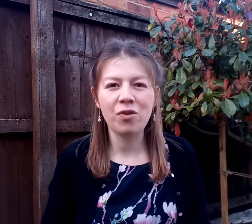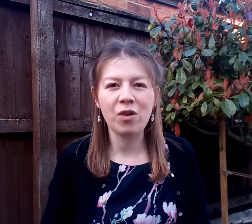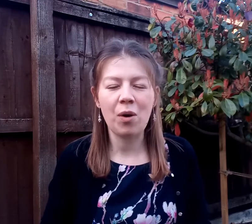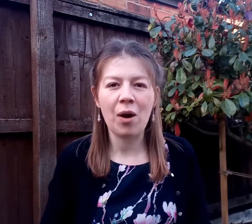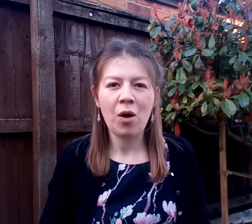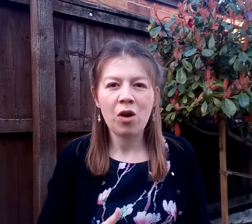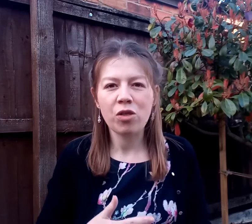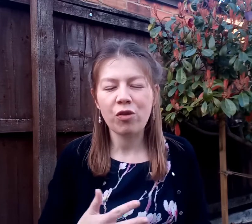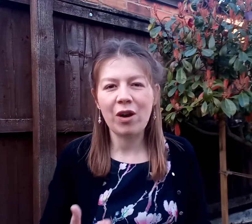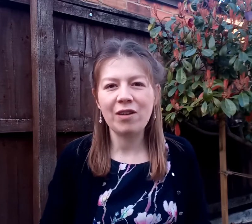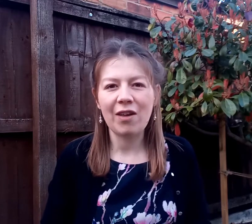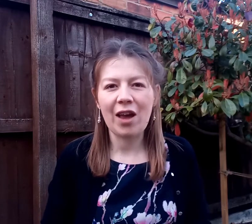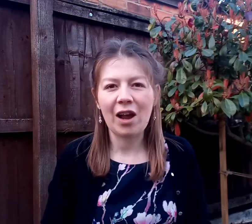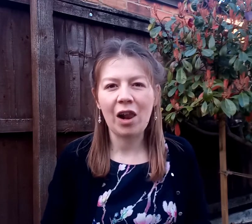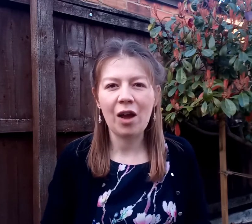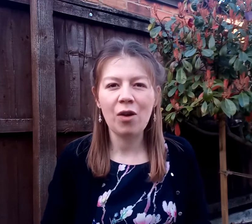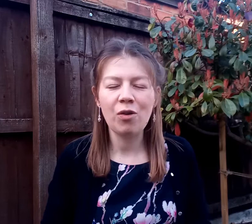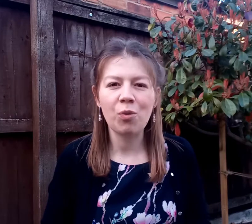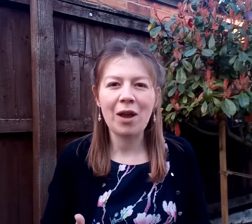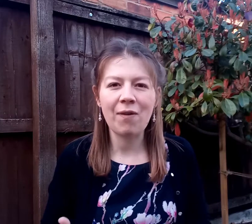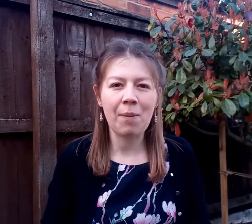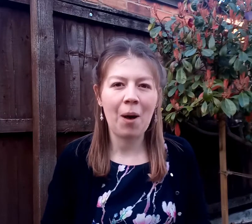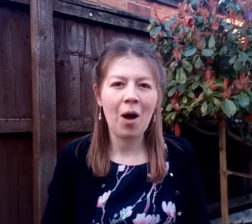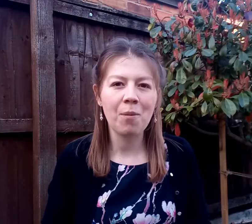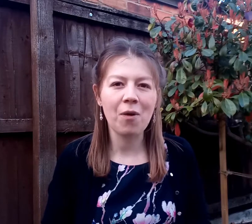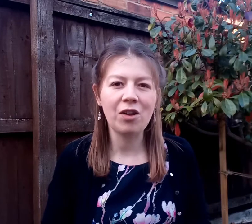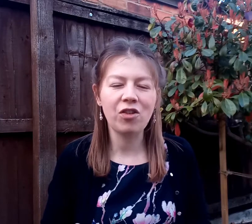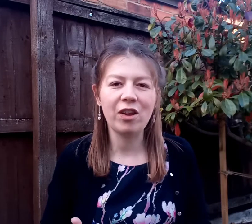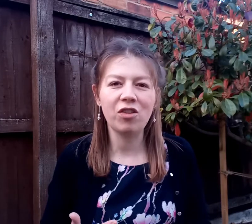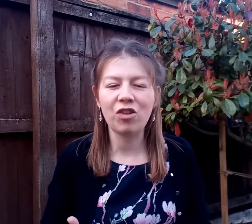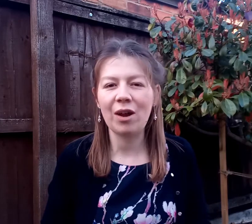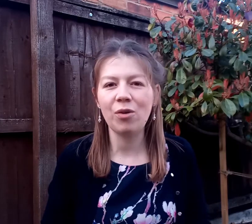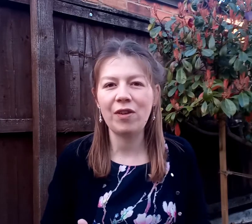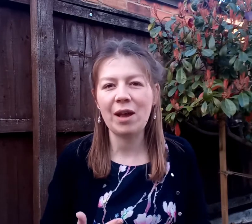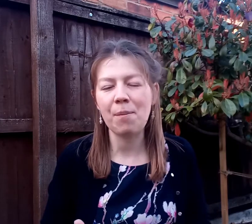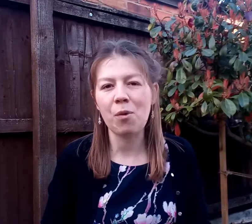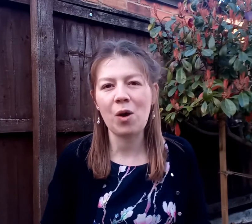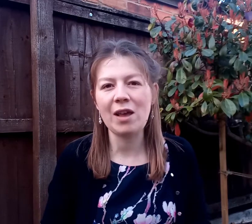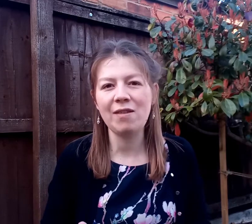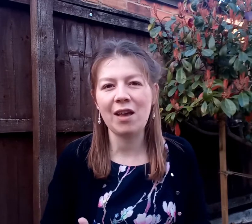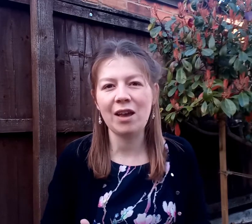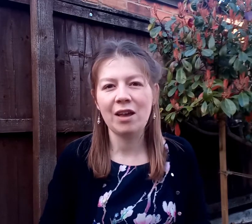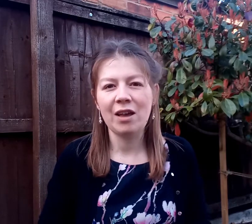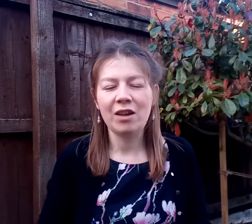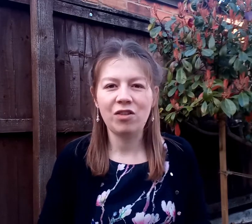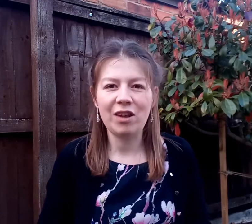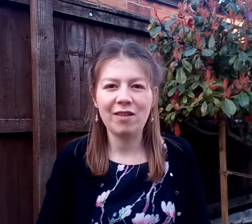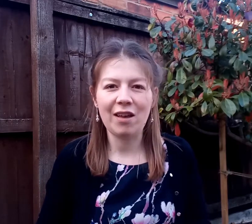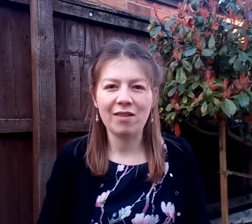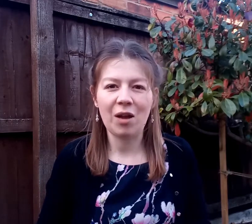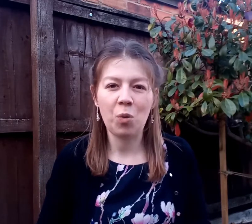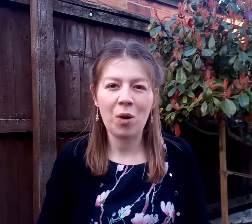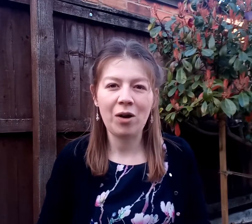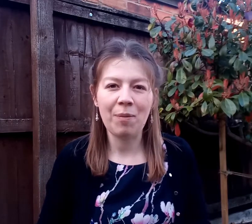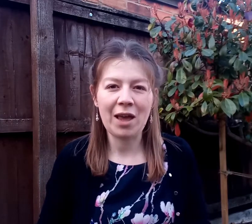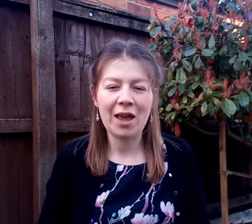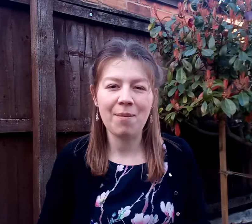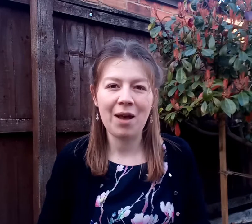who were throwing down their clothes, waving palm branches, shouting and praising Jesus and welcoming him as